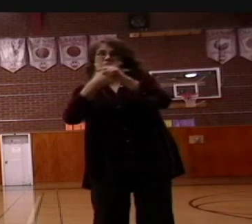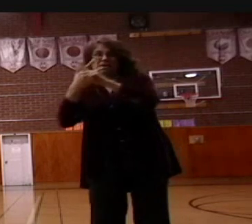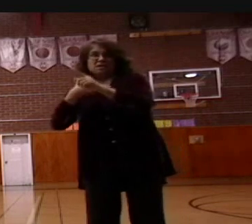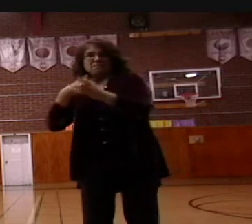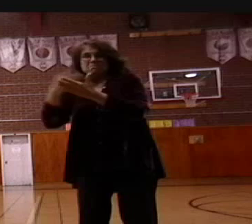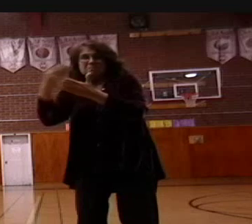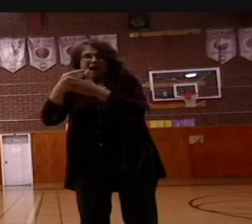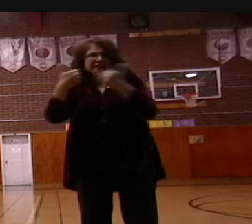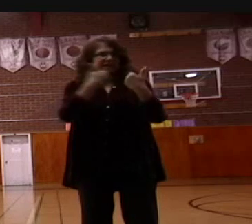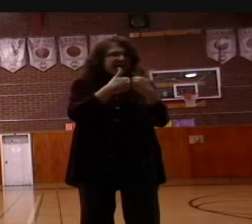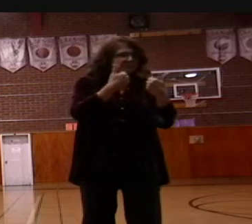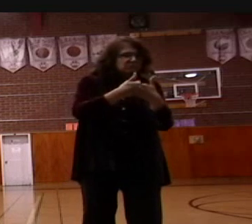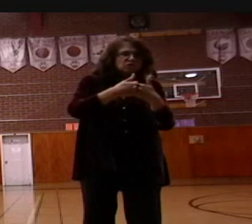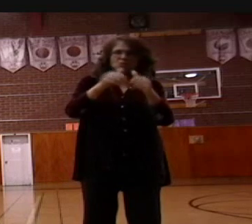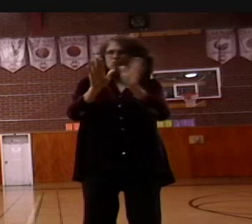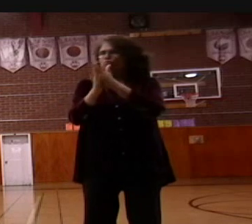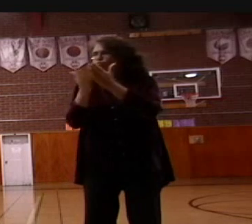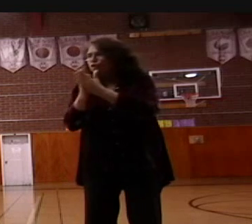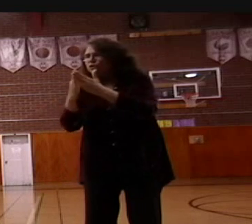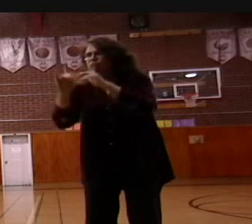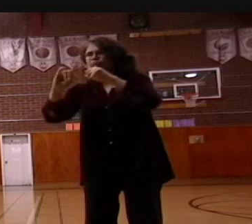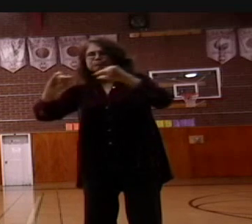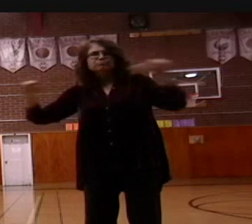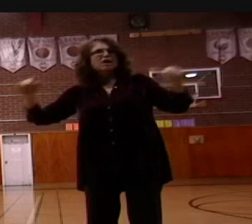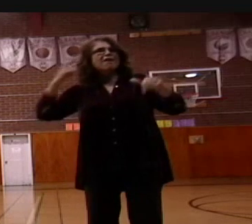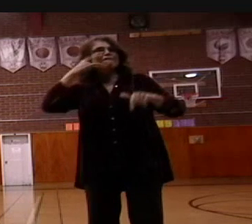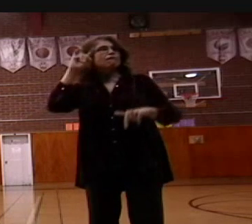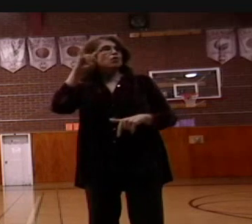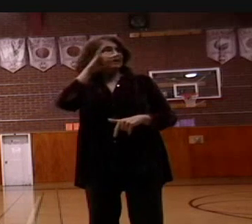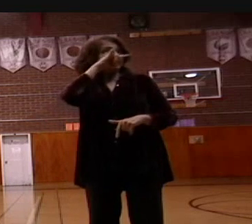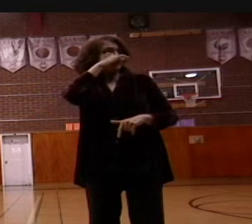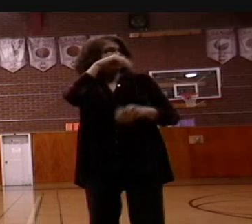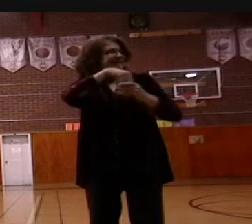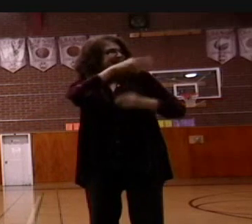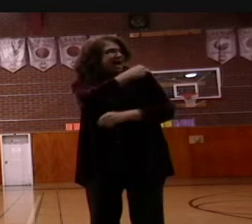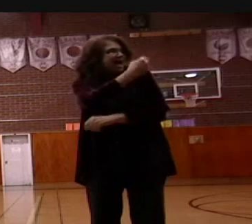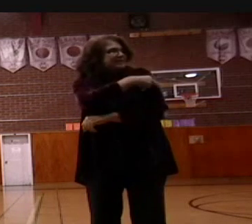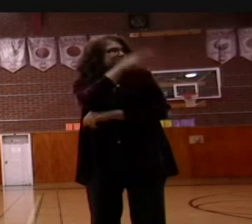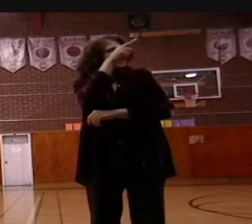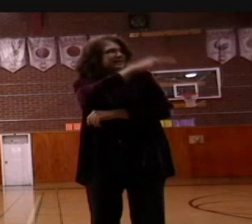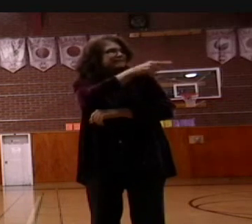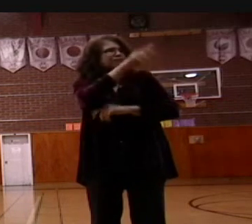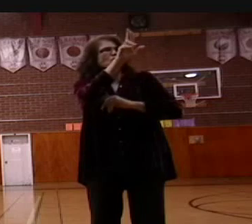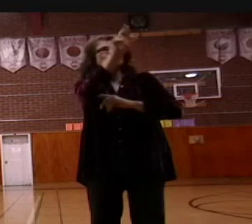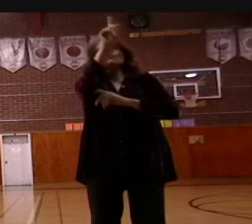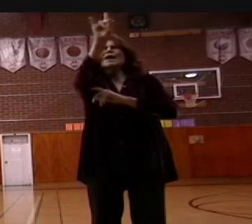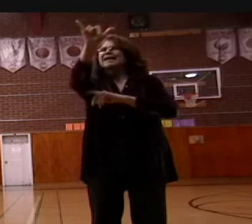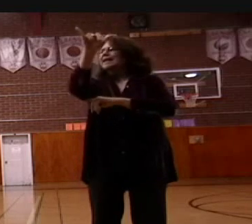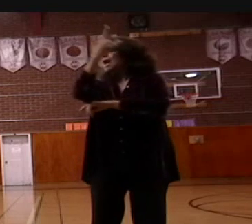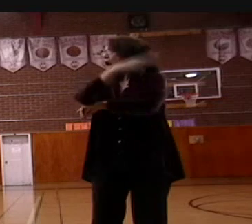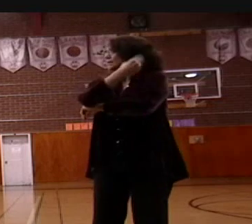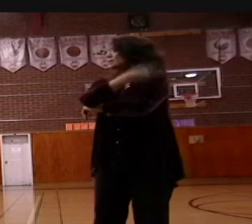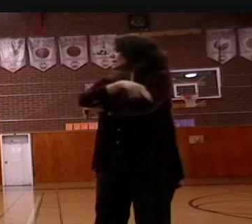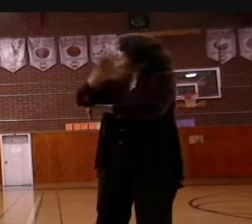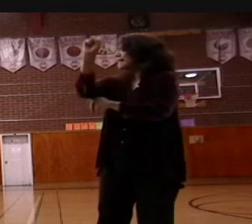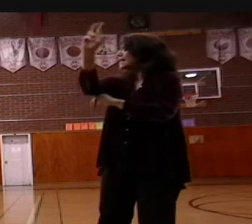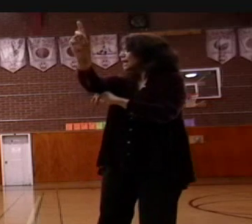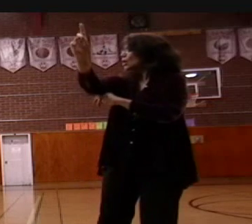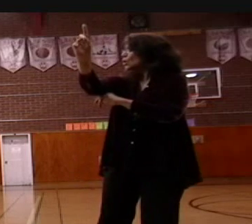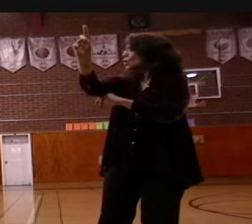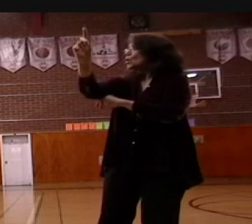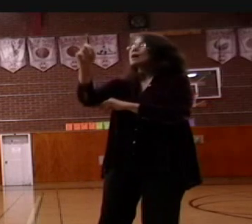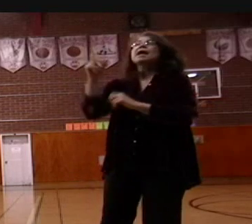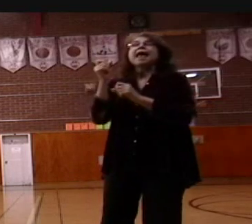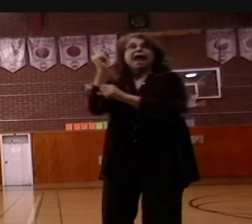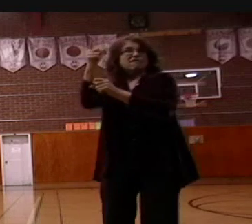books, and other activities for kids at Rady. In addition to that, I also have an annual fundraiser. Last year,